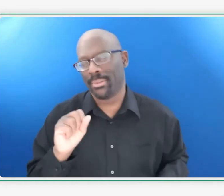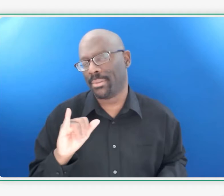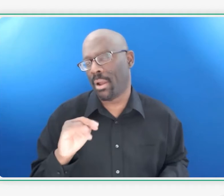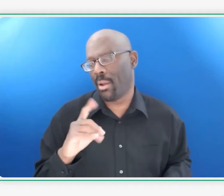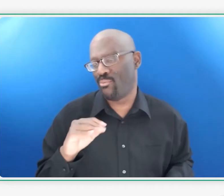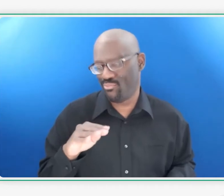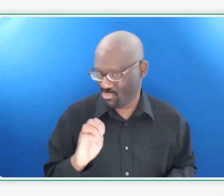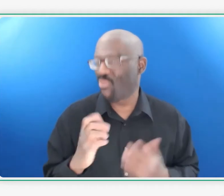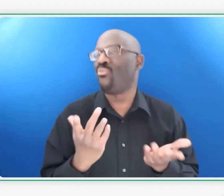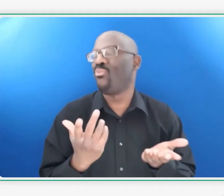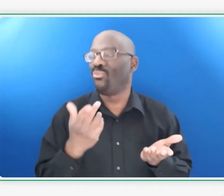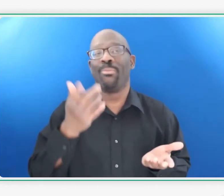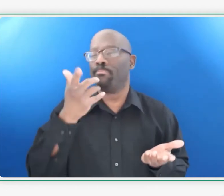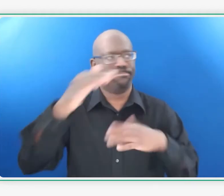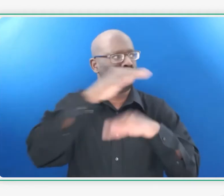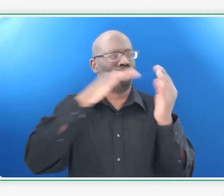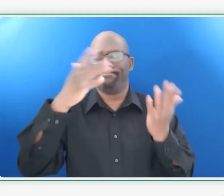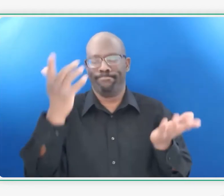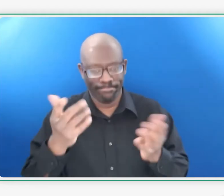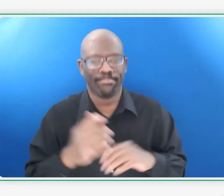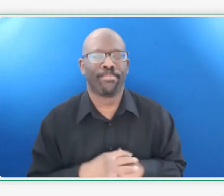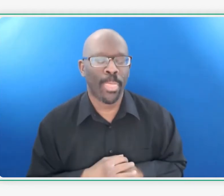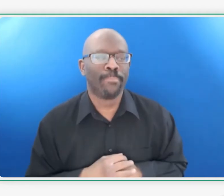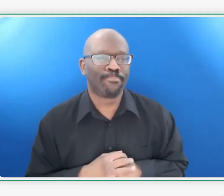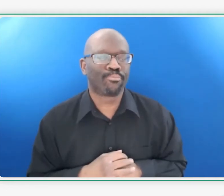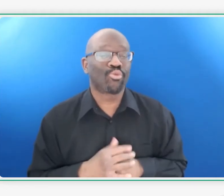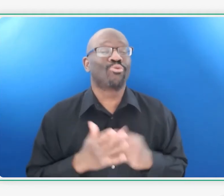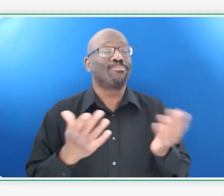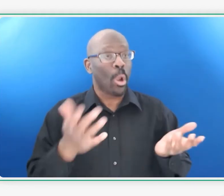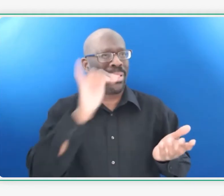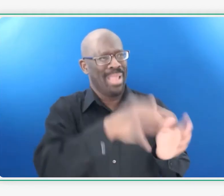So that's called DTS, or dinner table syndrome.